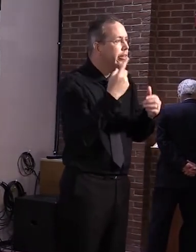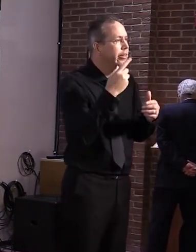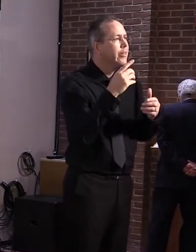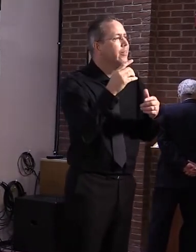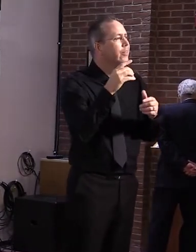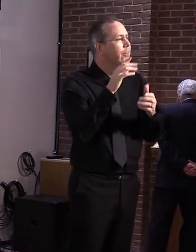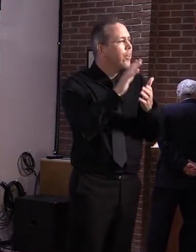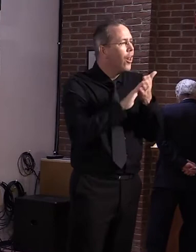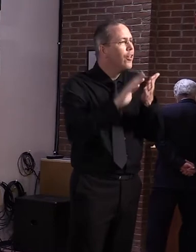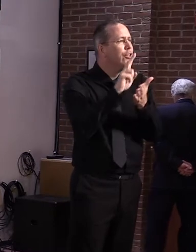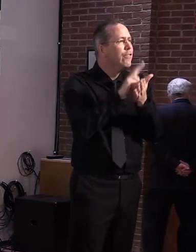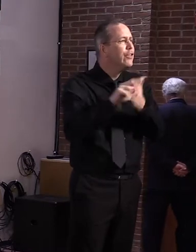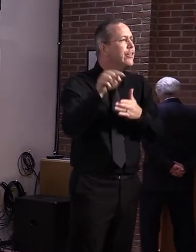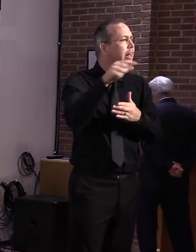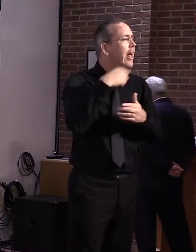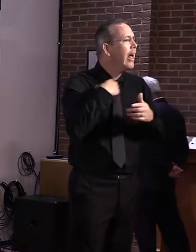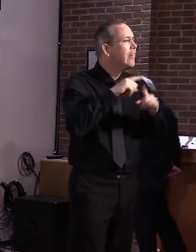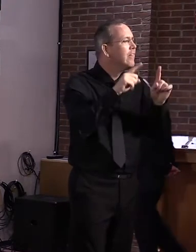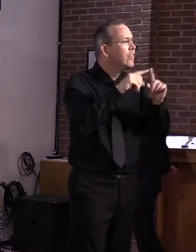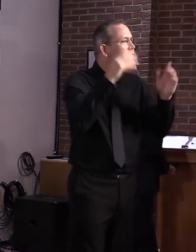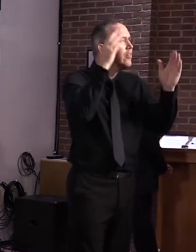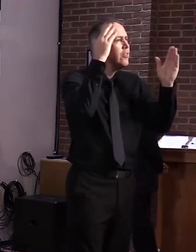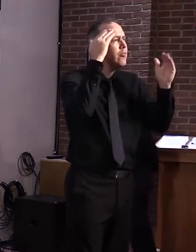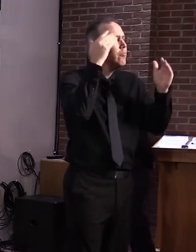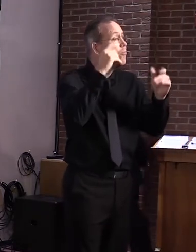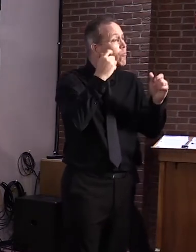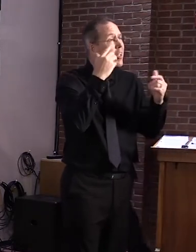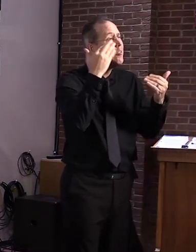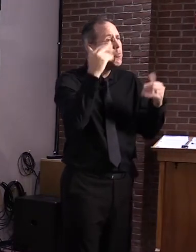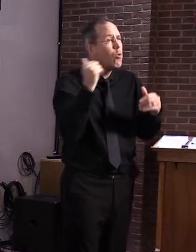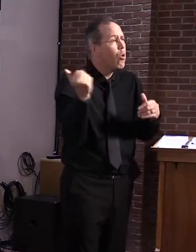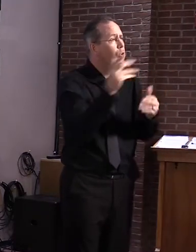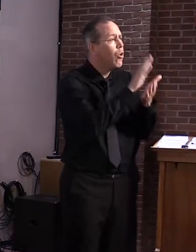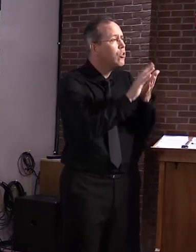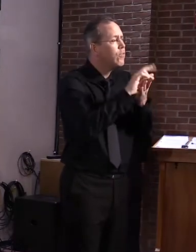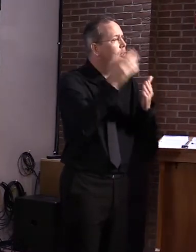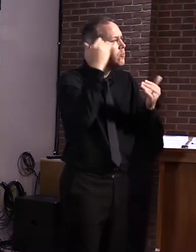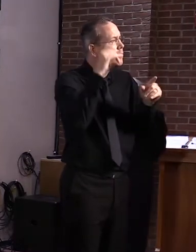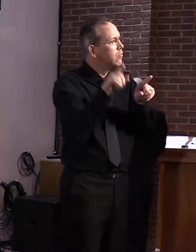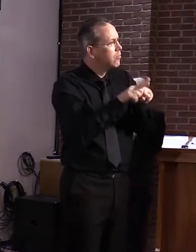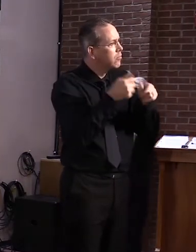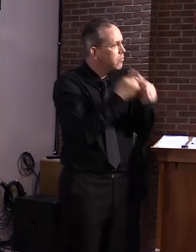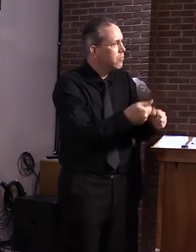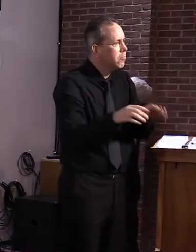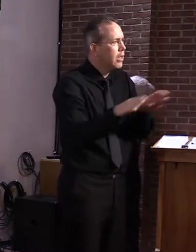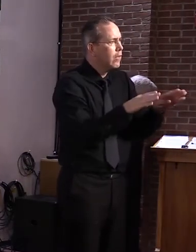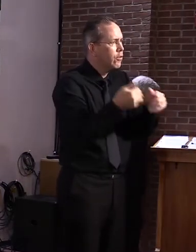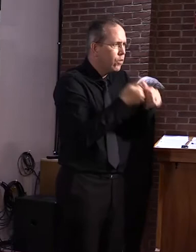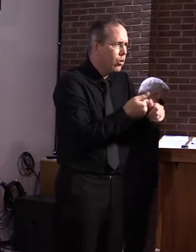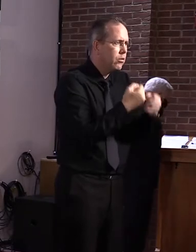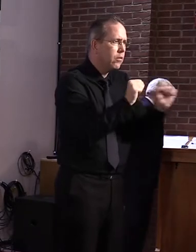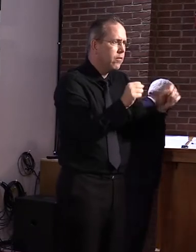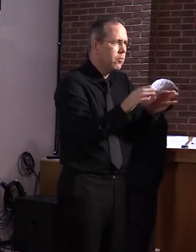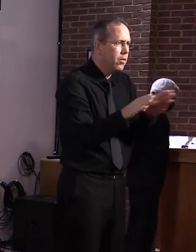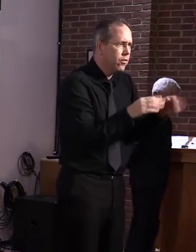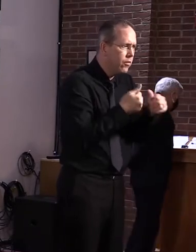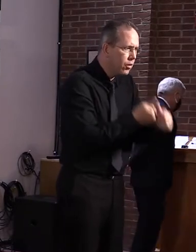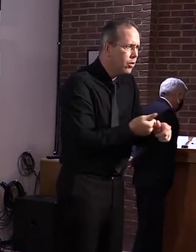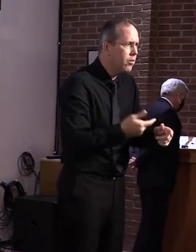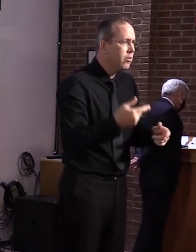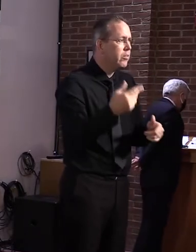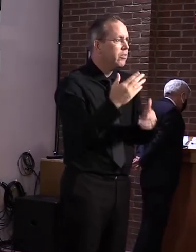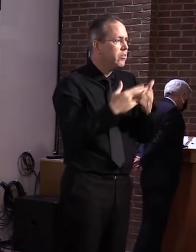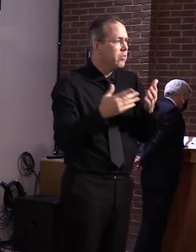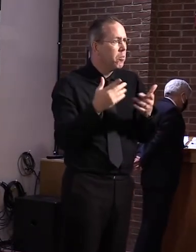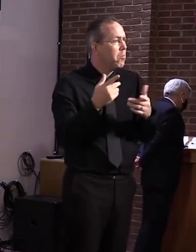we all do share information. Higher ed is a very unique industry in the sense that most of us, and that's true certainly in Vermont,